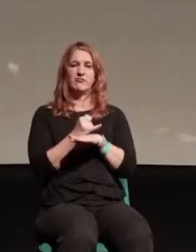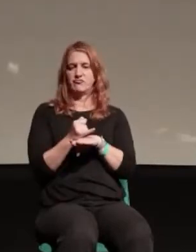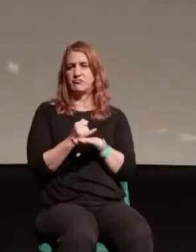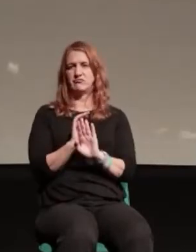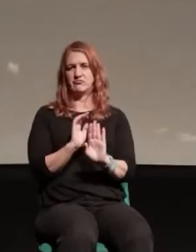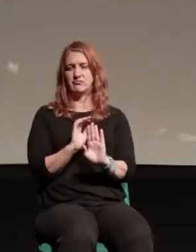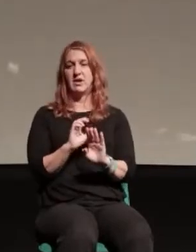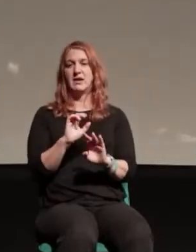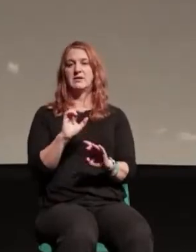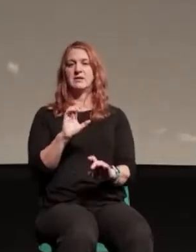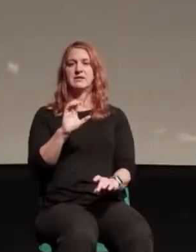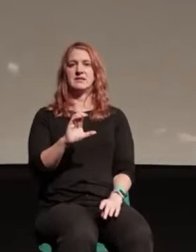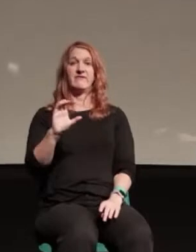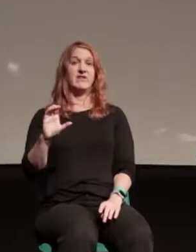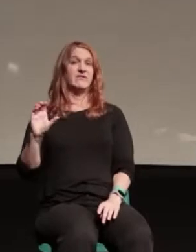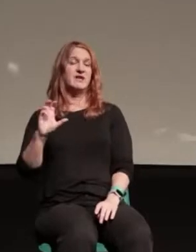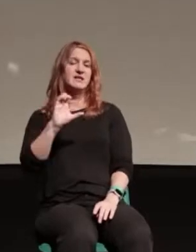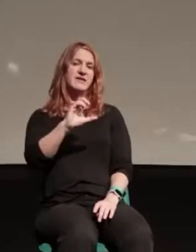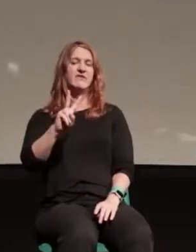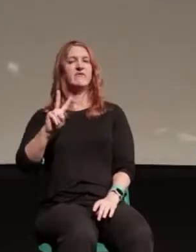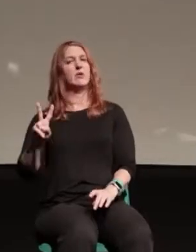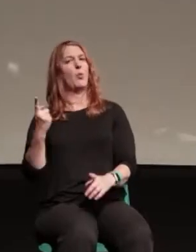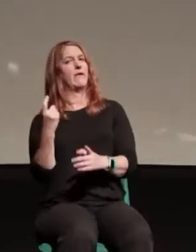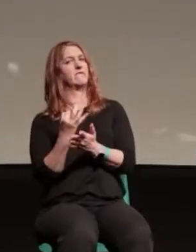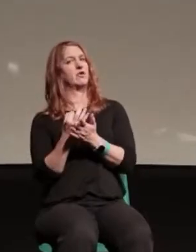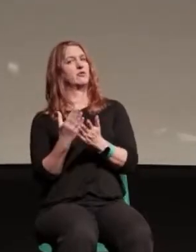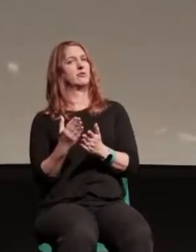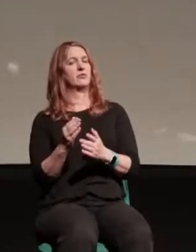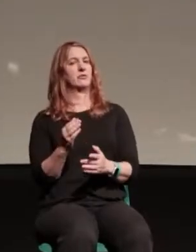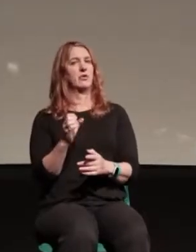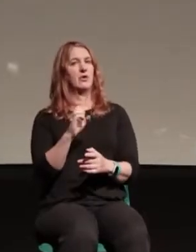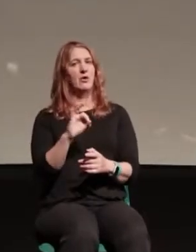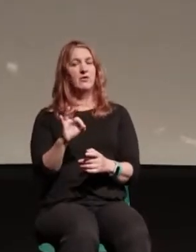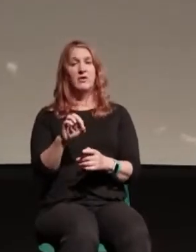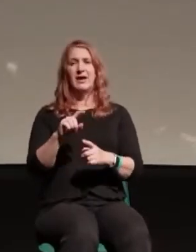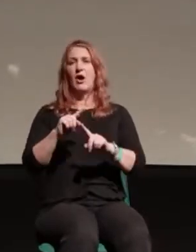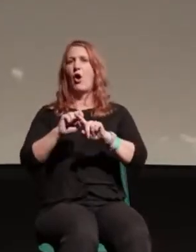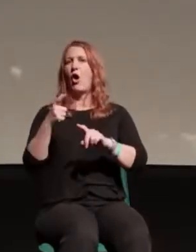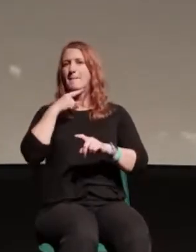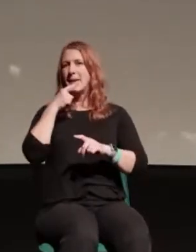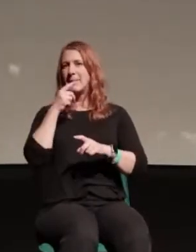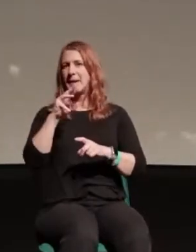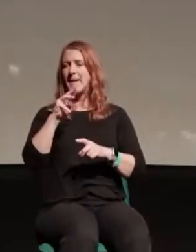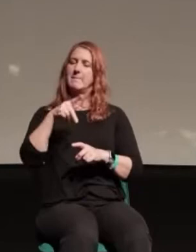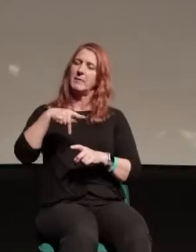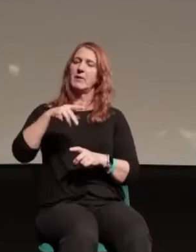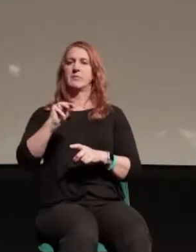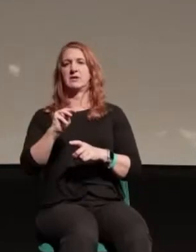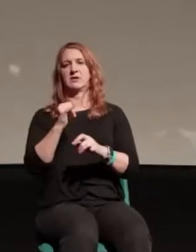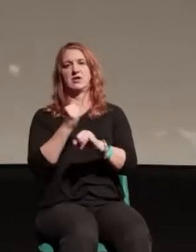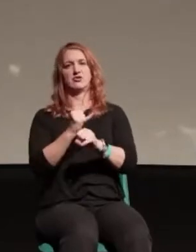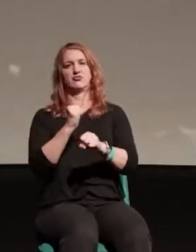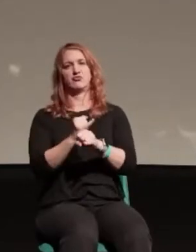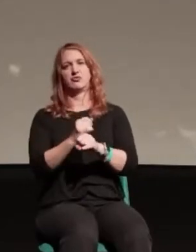who is, one of the big funders with behind all of these public media institutions, have also,